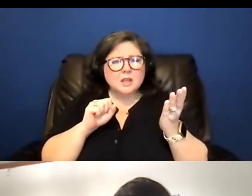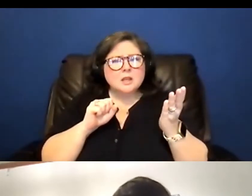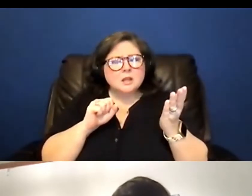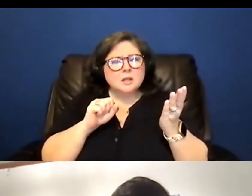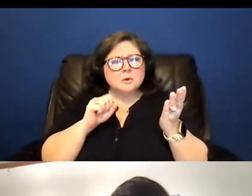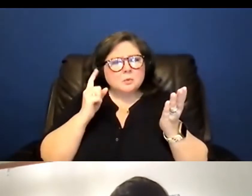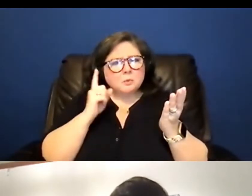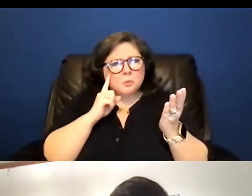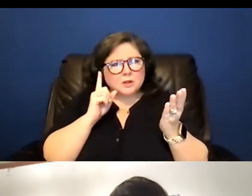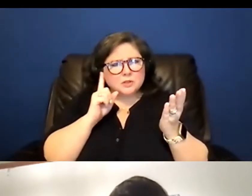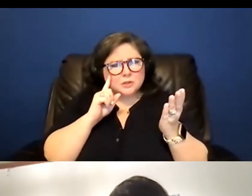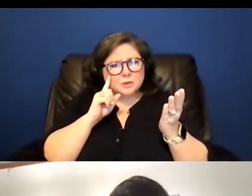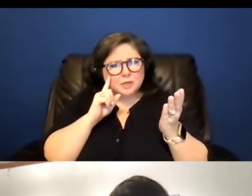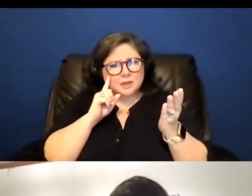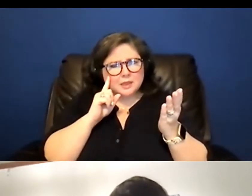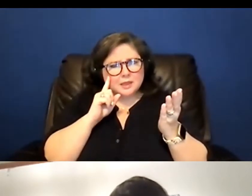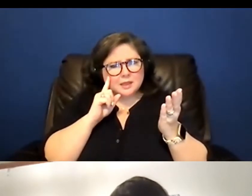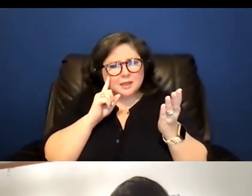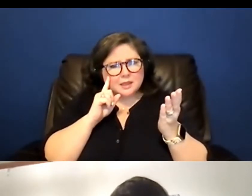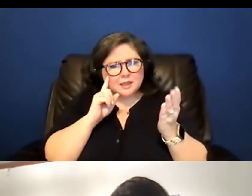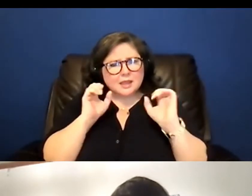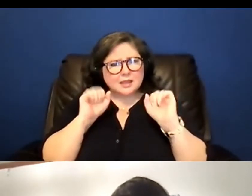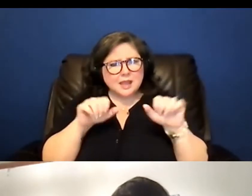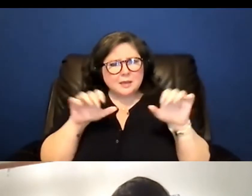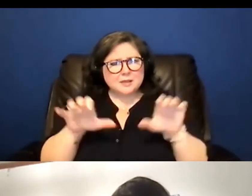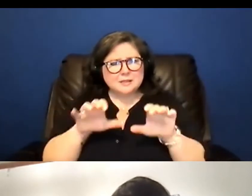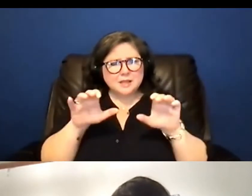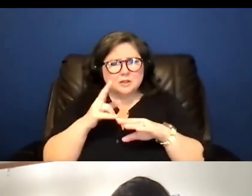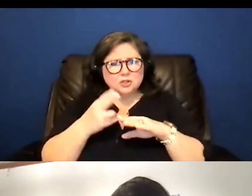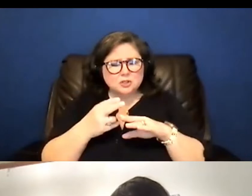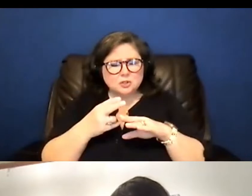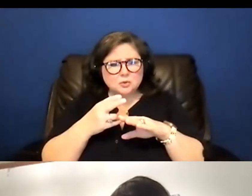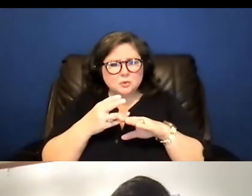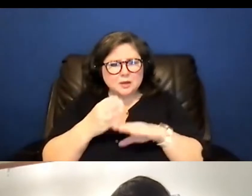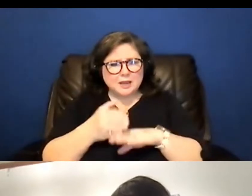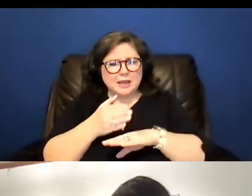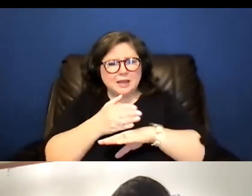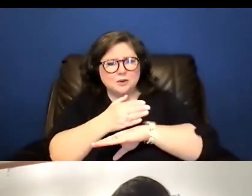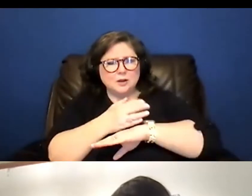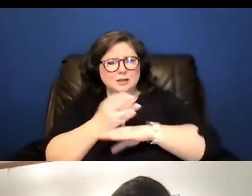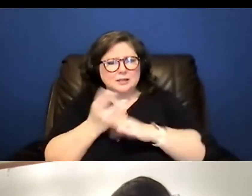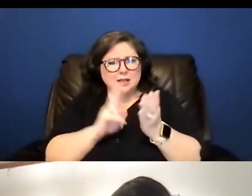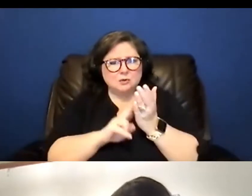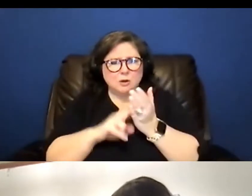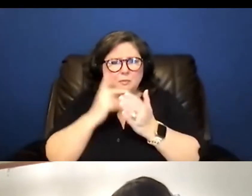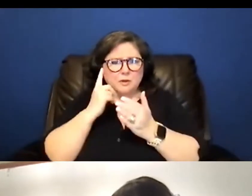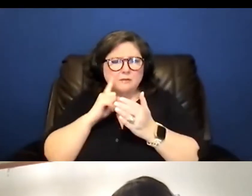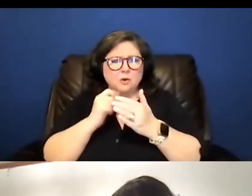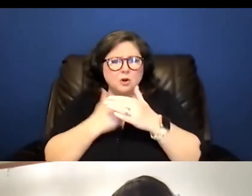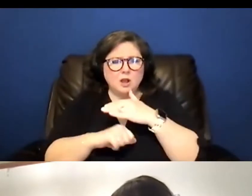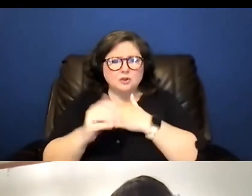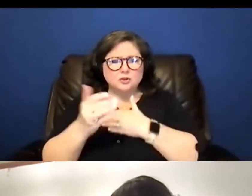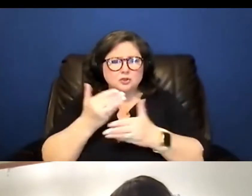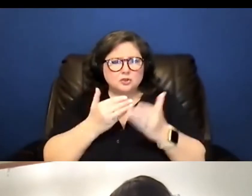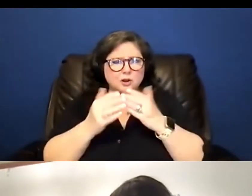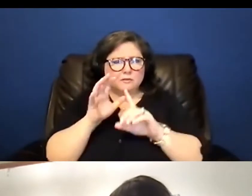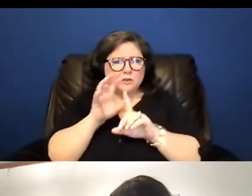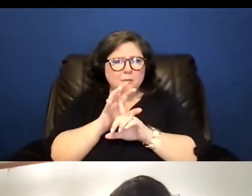think can be done to increase enrollment for underserved populations?